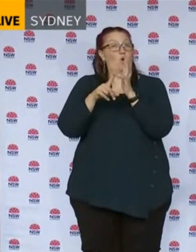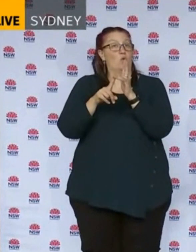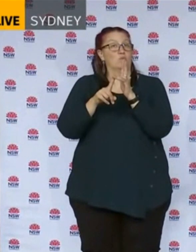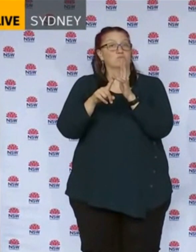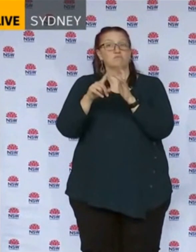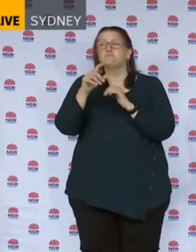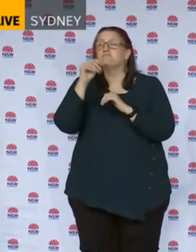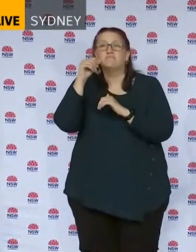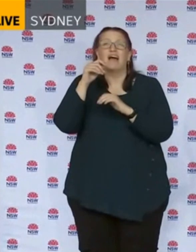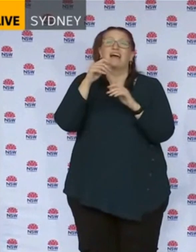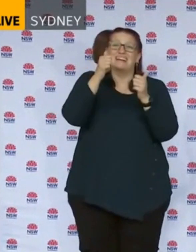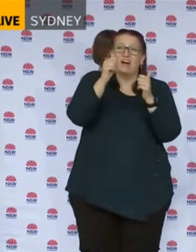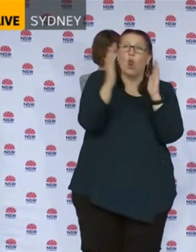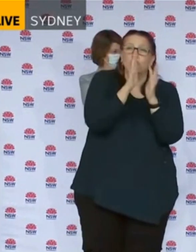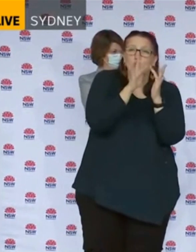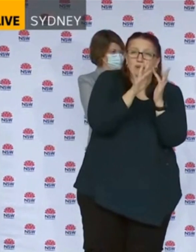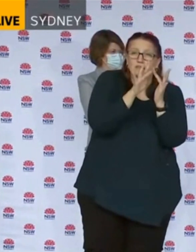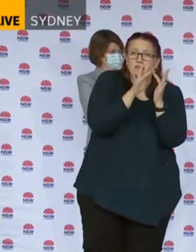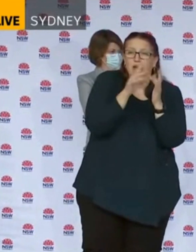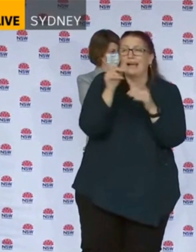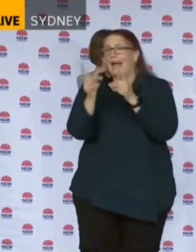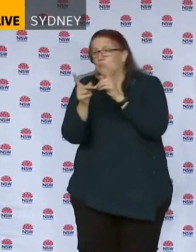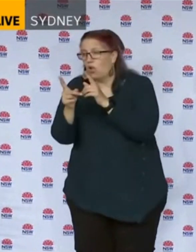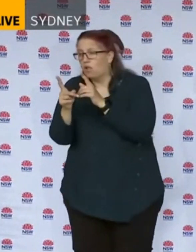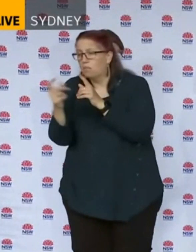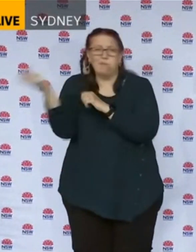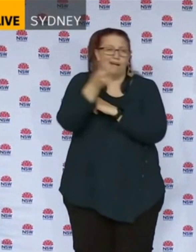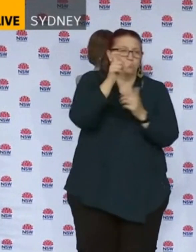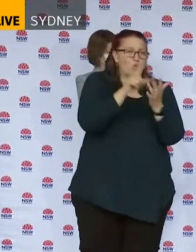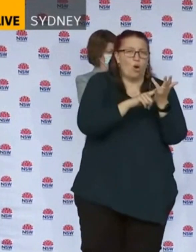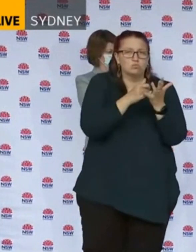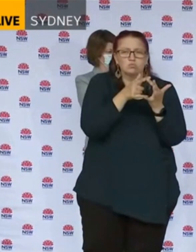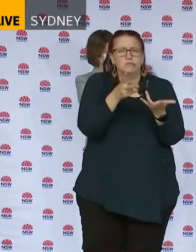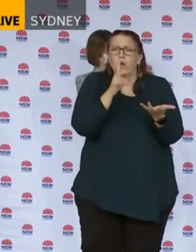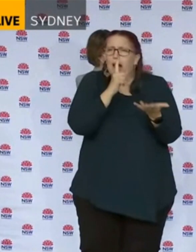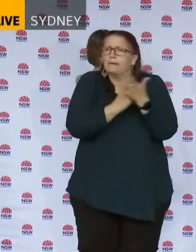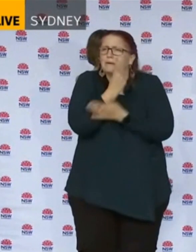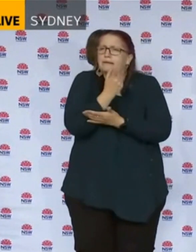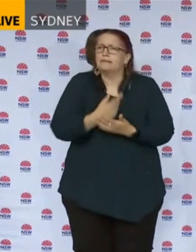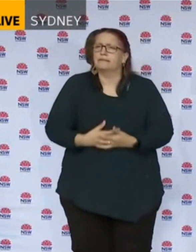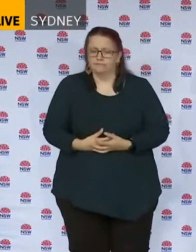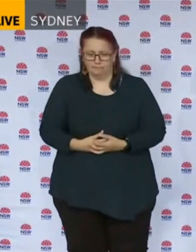please. So I think I indicated, sorry, I shall take my mask off, a bit muffled.